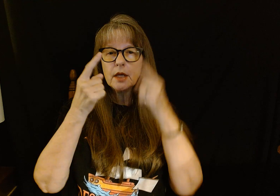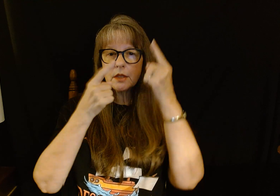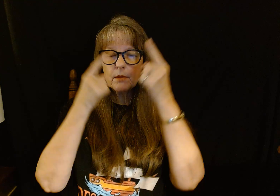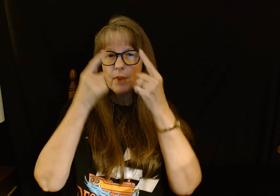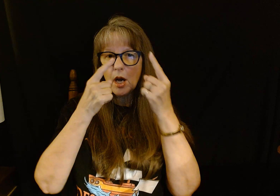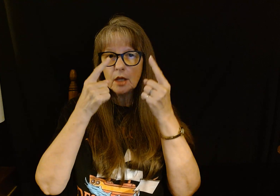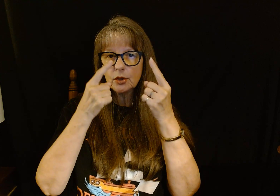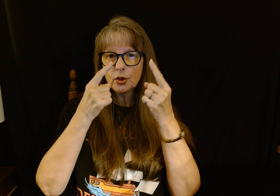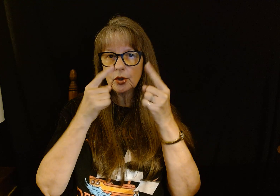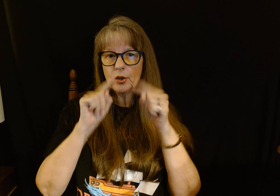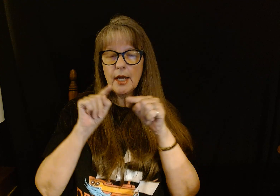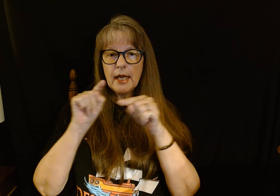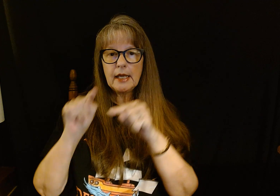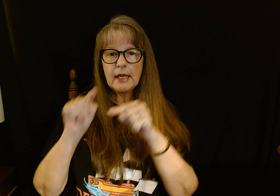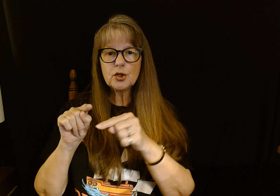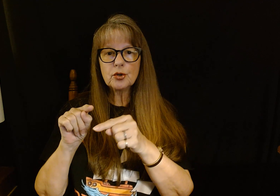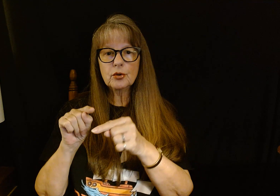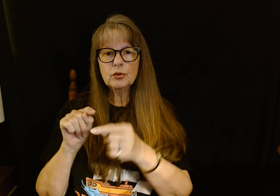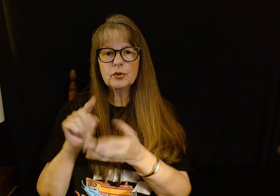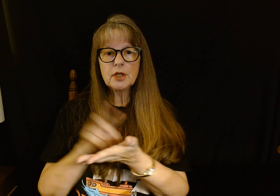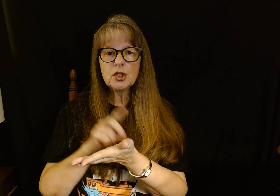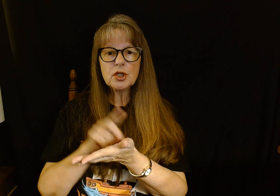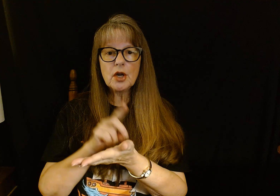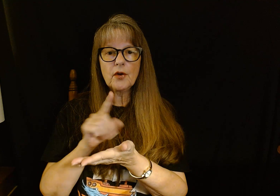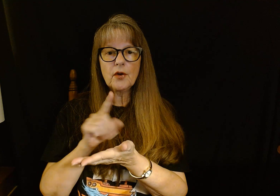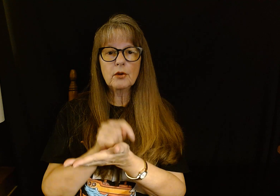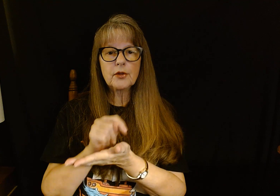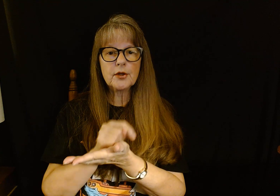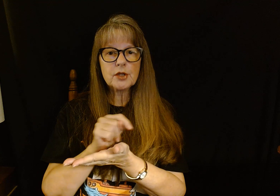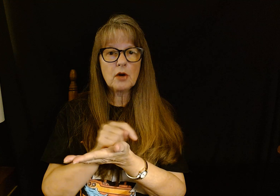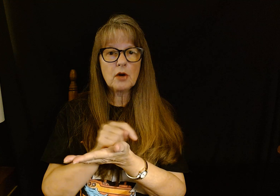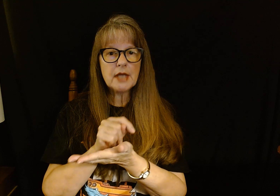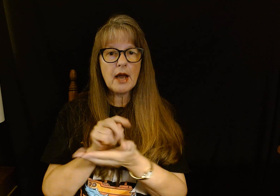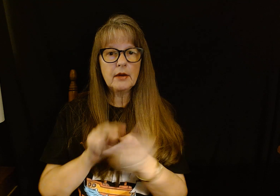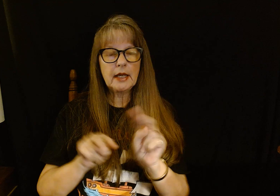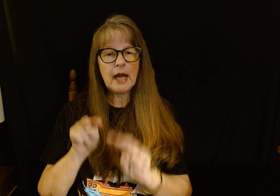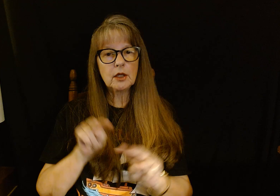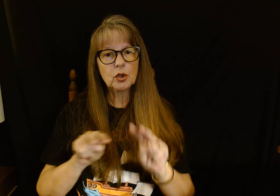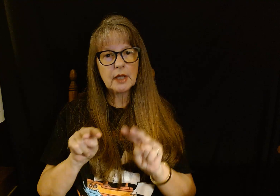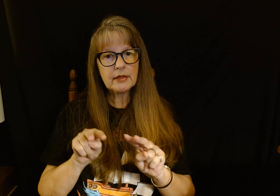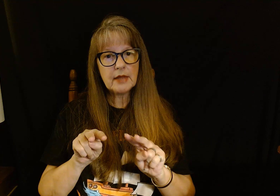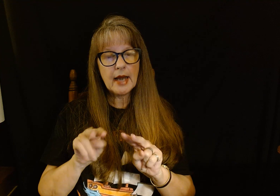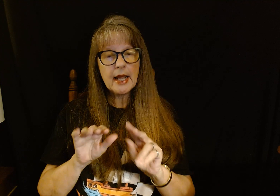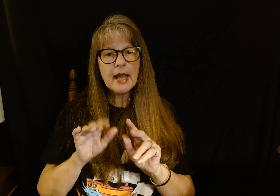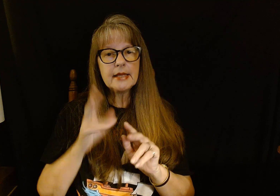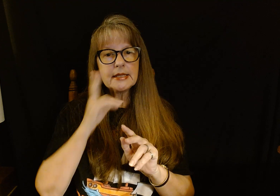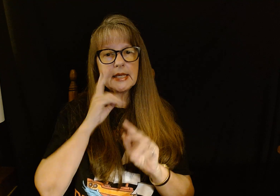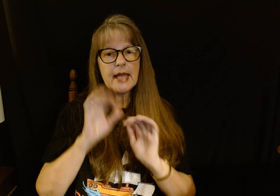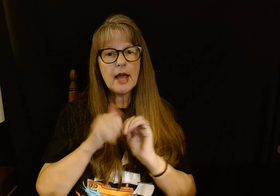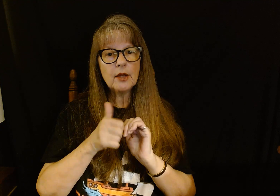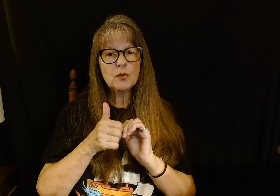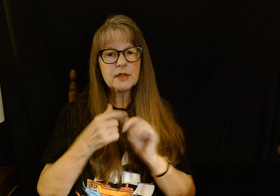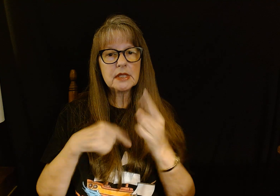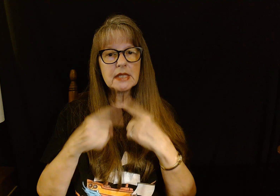and ponder and get your dictionary or thesaurus out and kind of look at that and see how you would sign